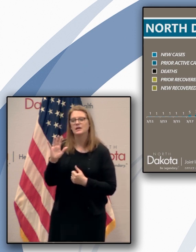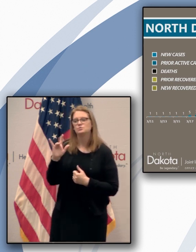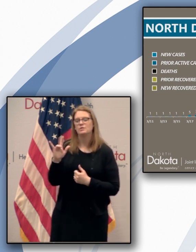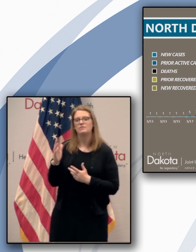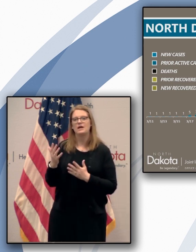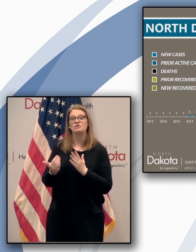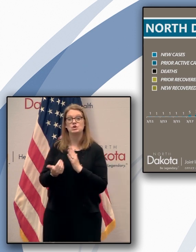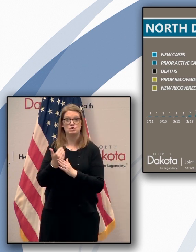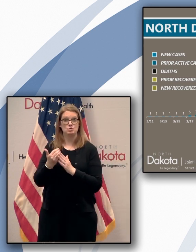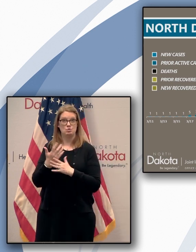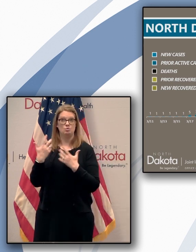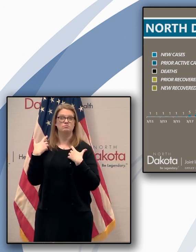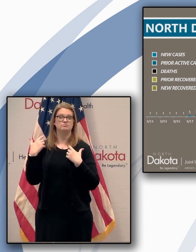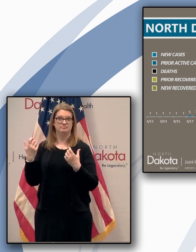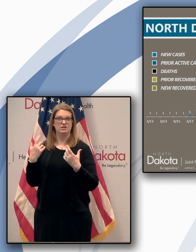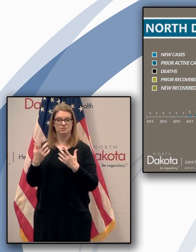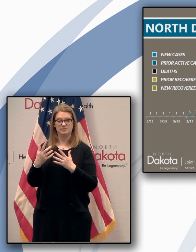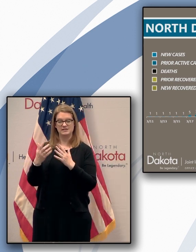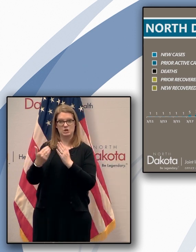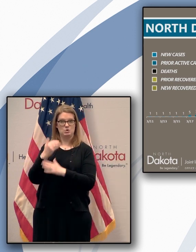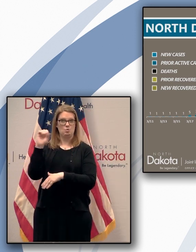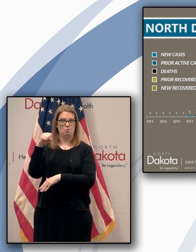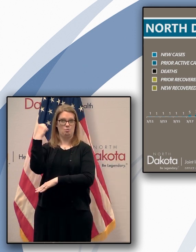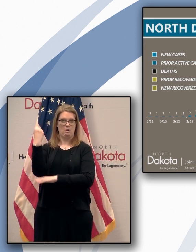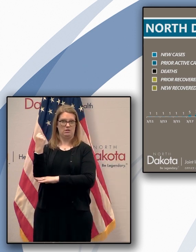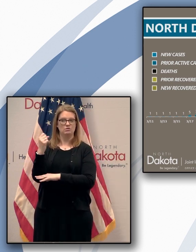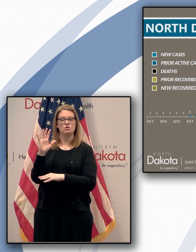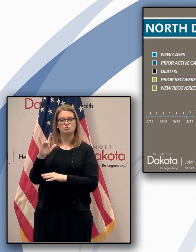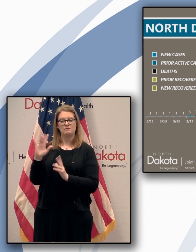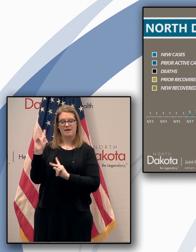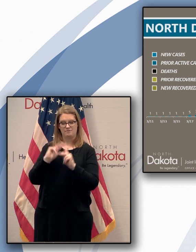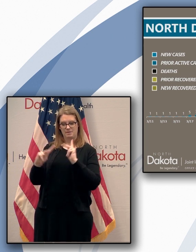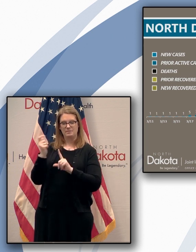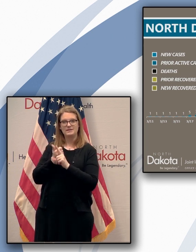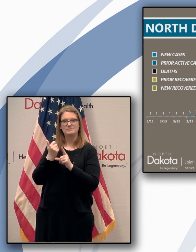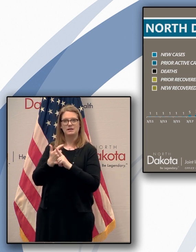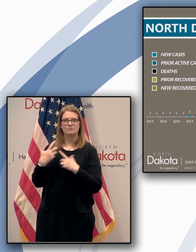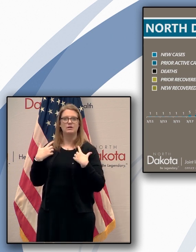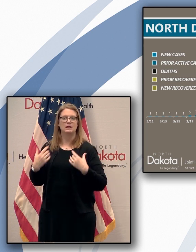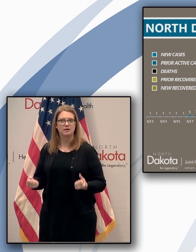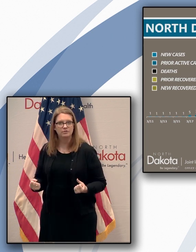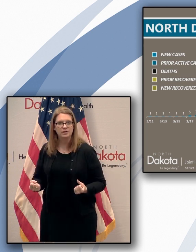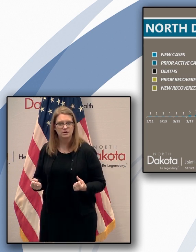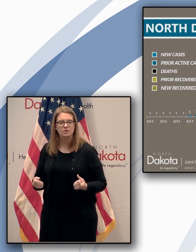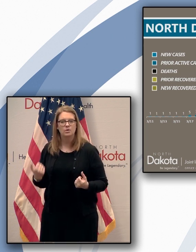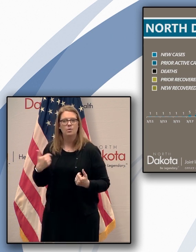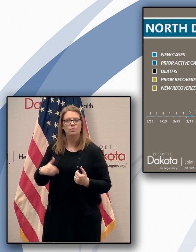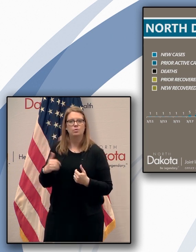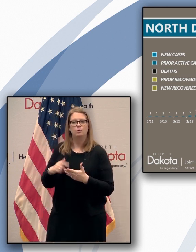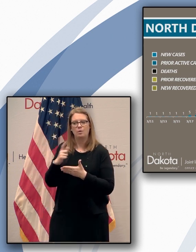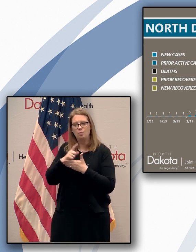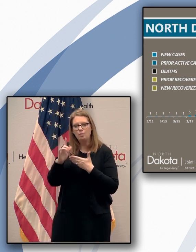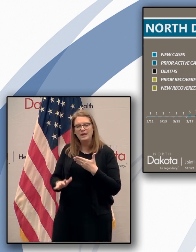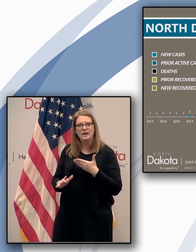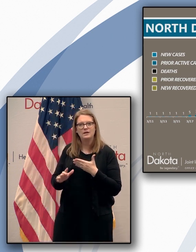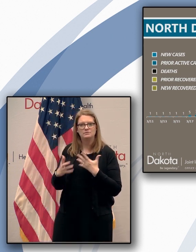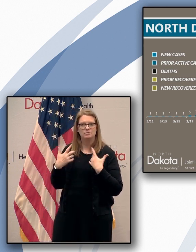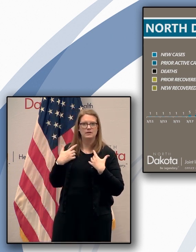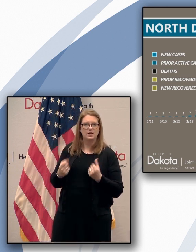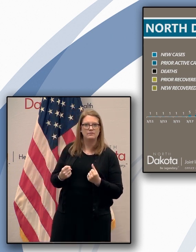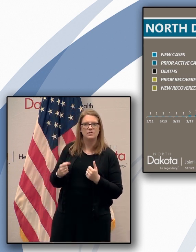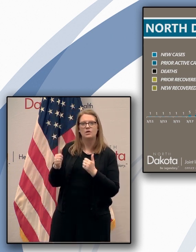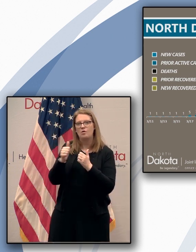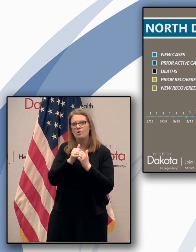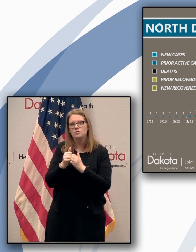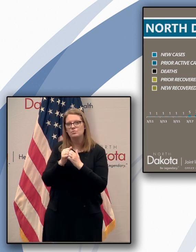cases is a record. And so a combination of a Monday's worth, perhaps a weekend's worth of recovered, combined with the